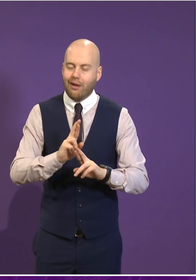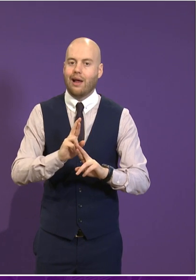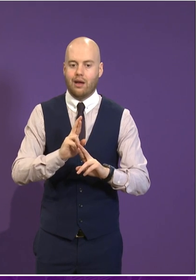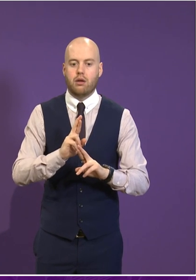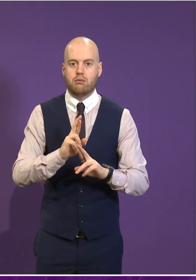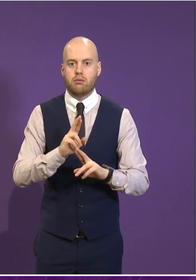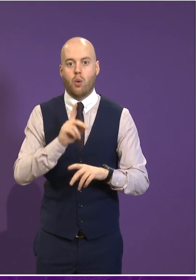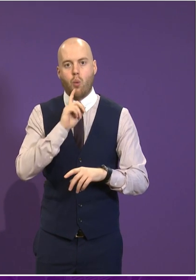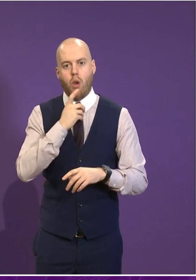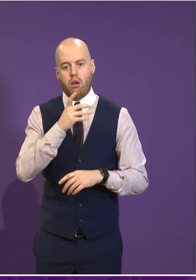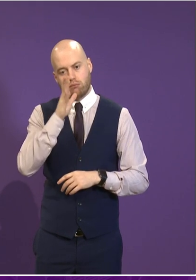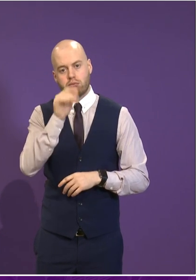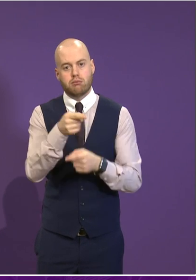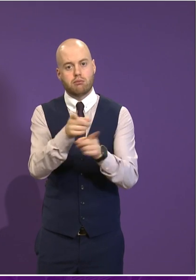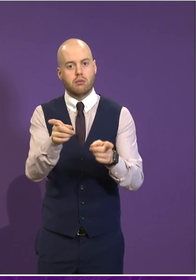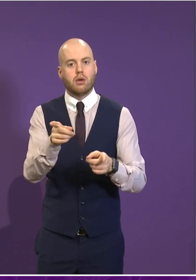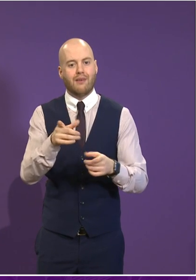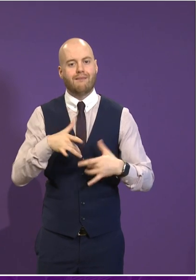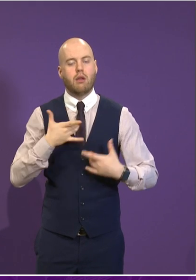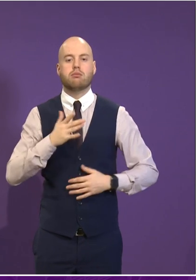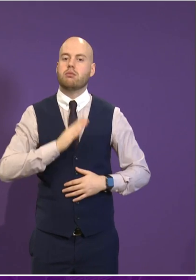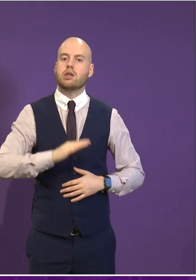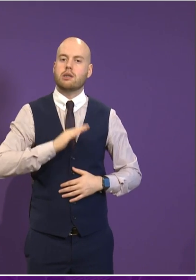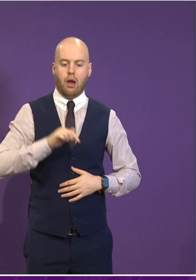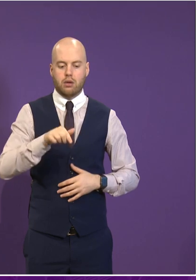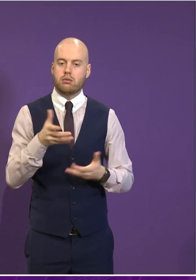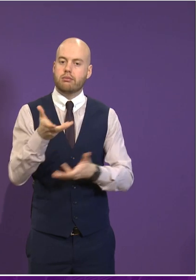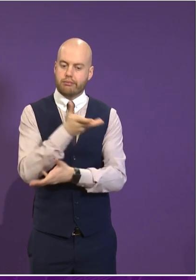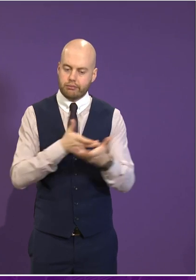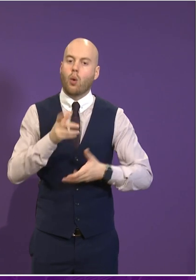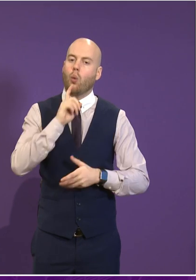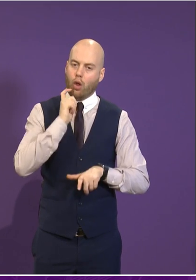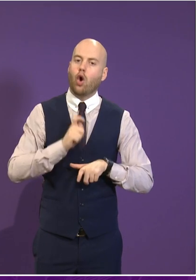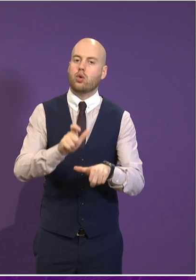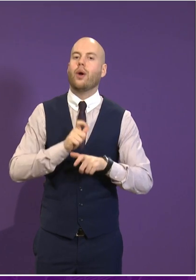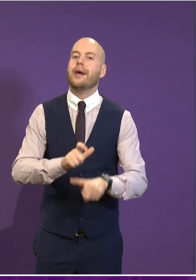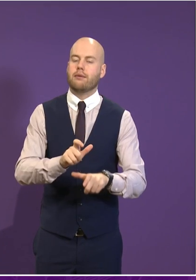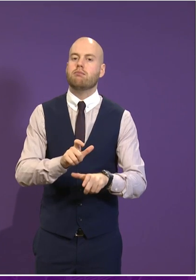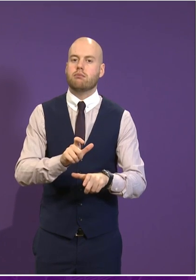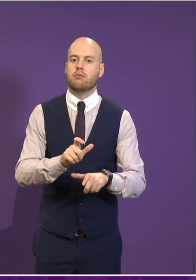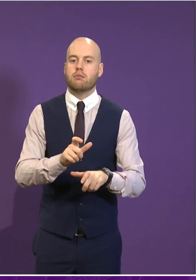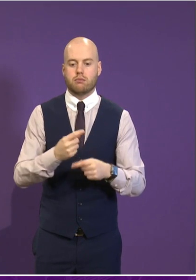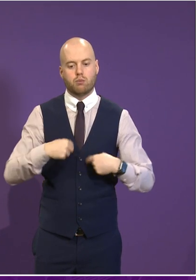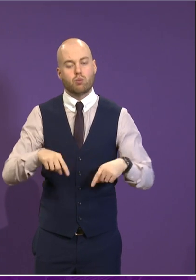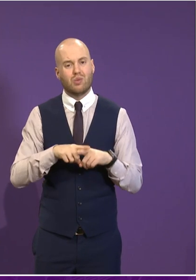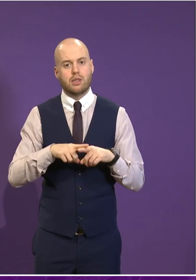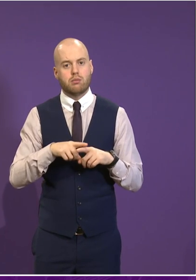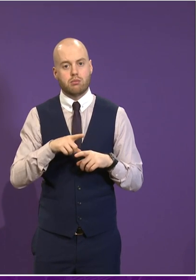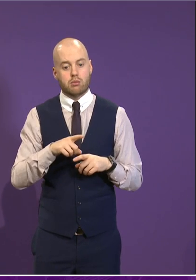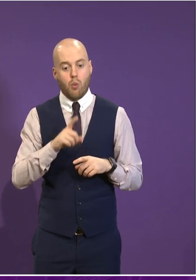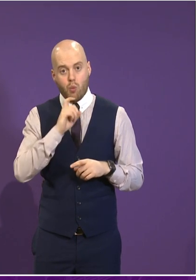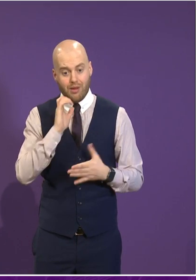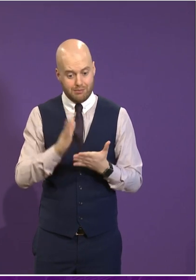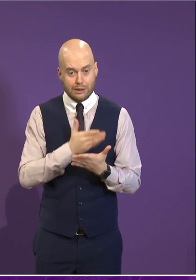that gives the member some reassurance that those discussions are ongoing. And that we are looking to